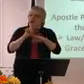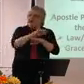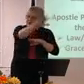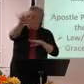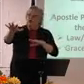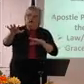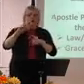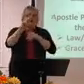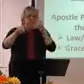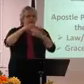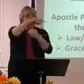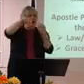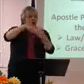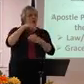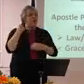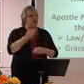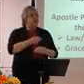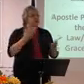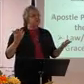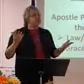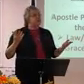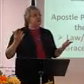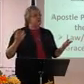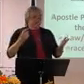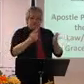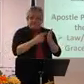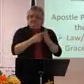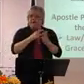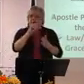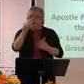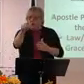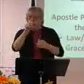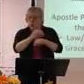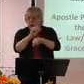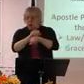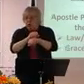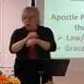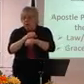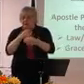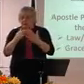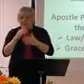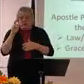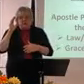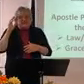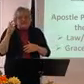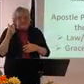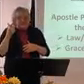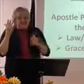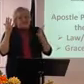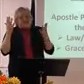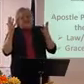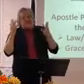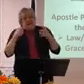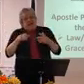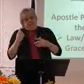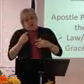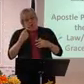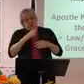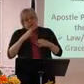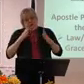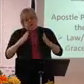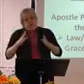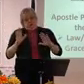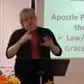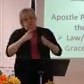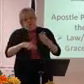influence to those around us. Now, sometimes in your workplace, you may seem like you're the only one who's doing